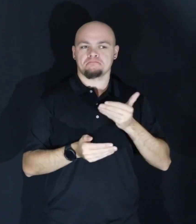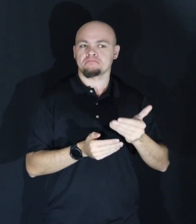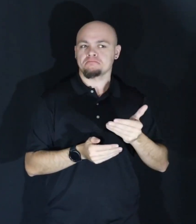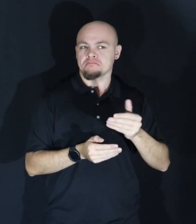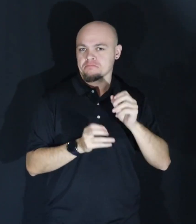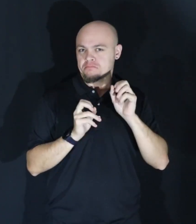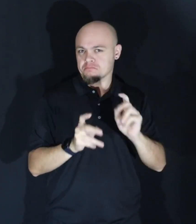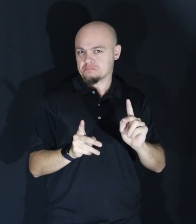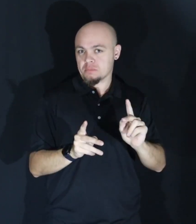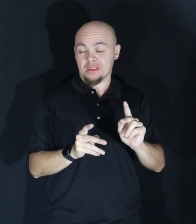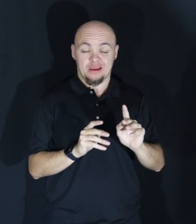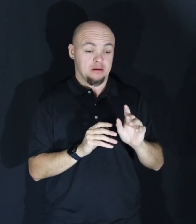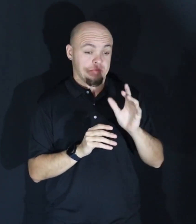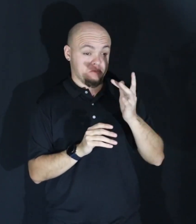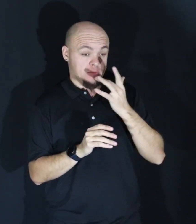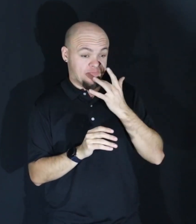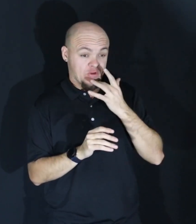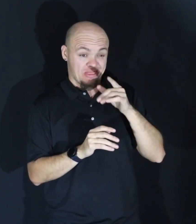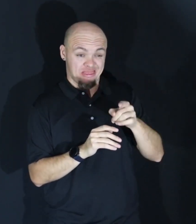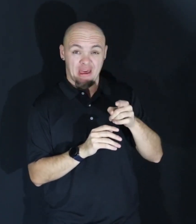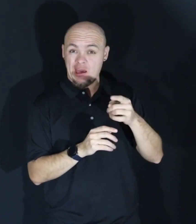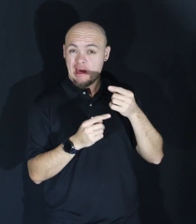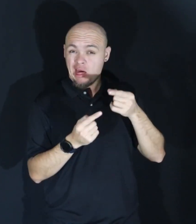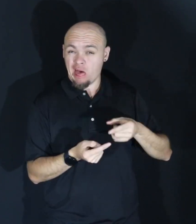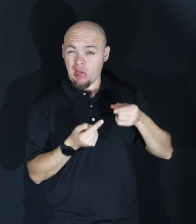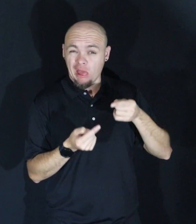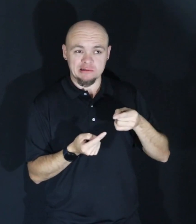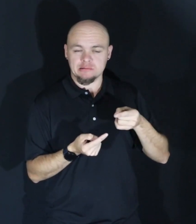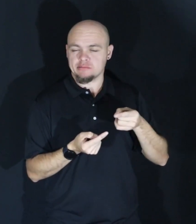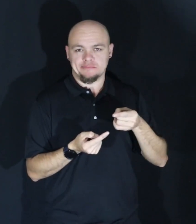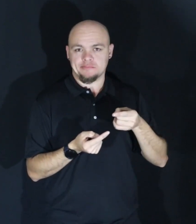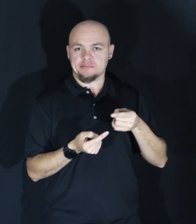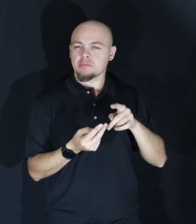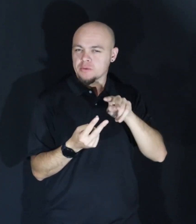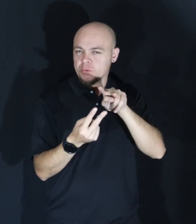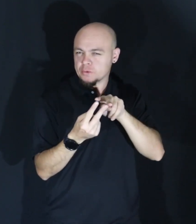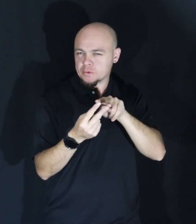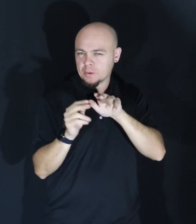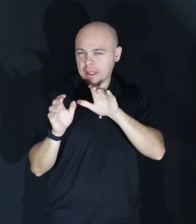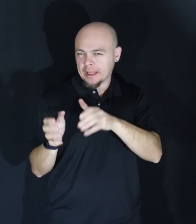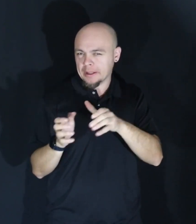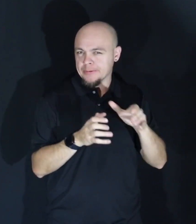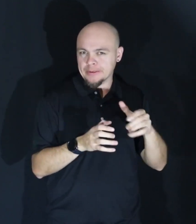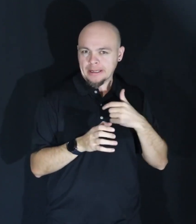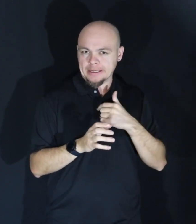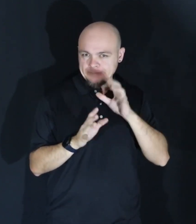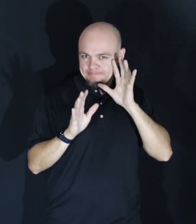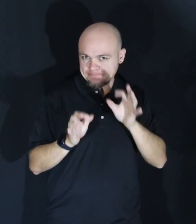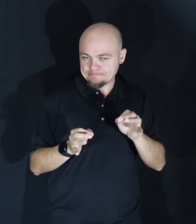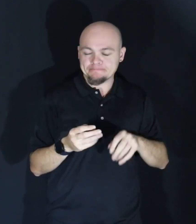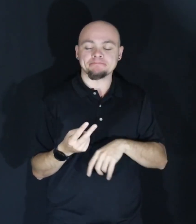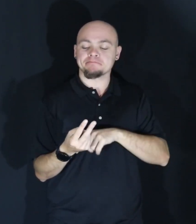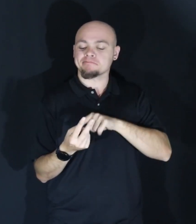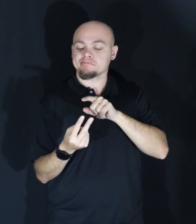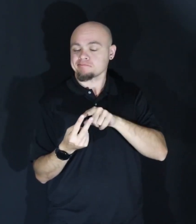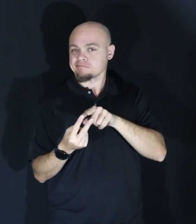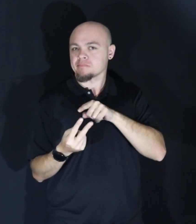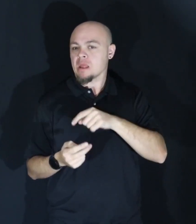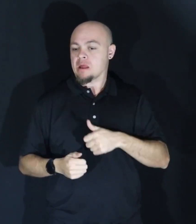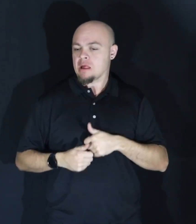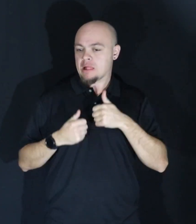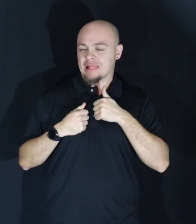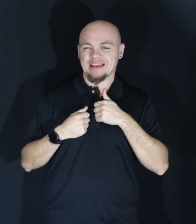I hadn't elected for this hardship, I figured I could fall in one of two categories. I could either choose to live life